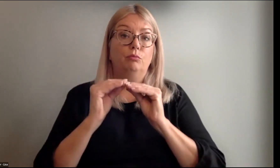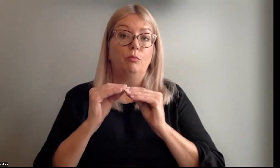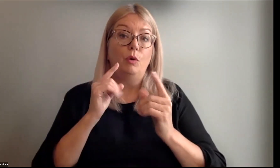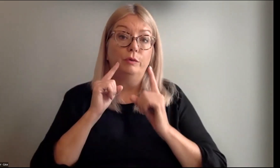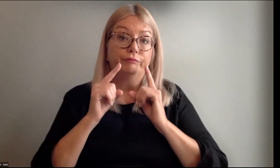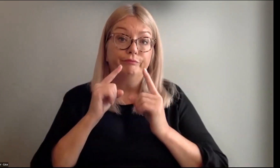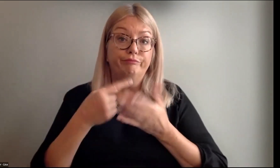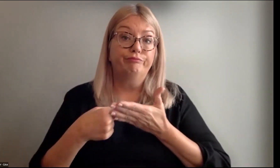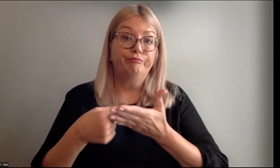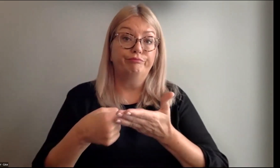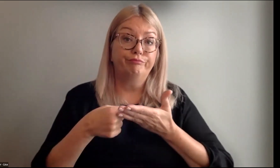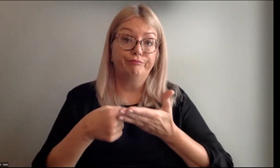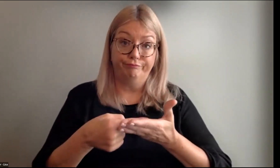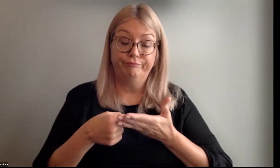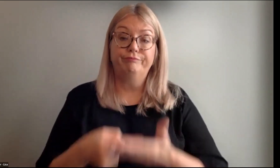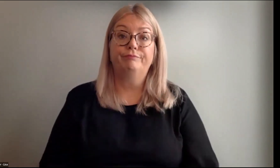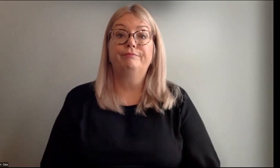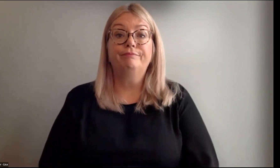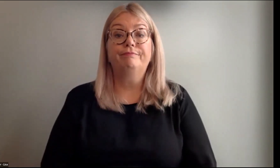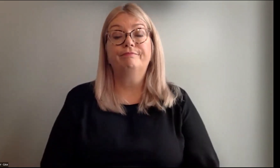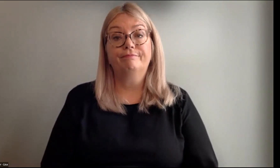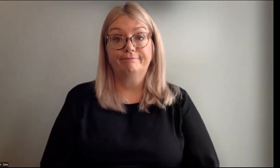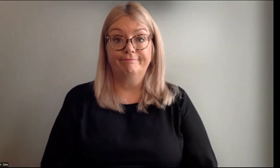providing more comment whenever that's appropriate.